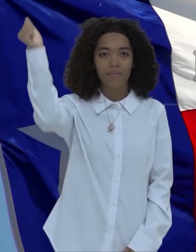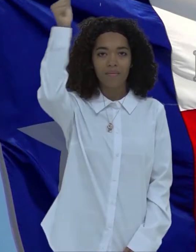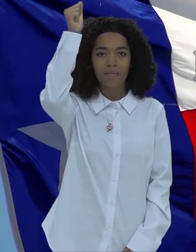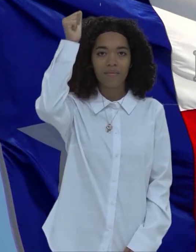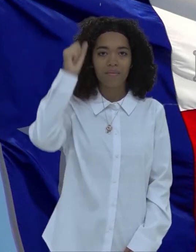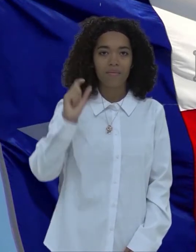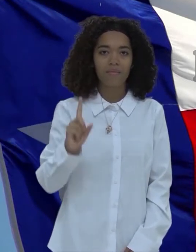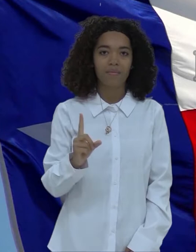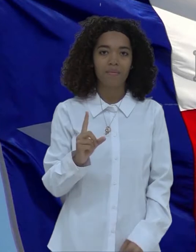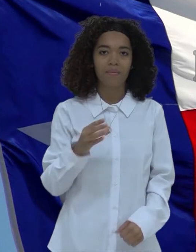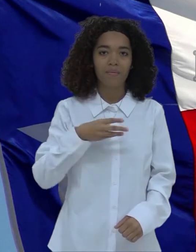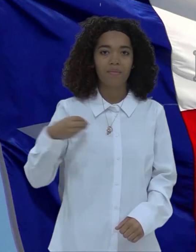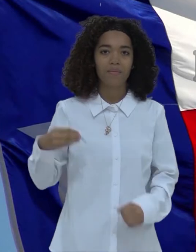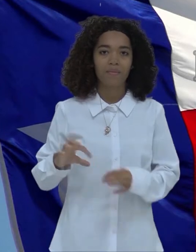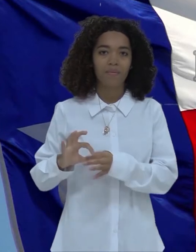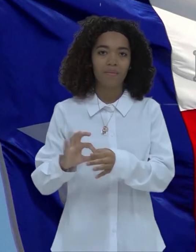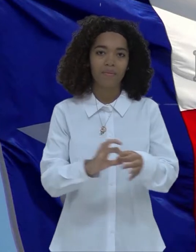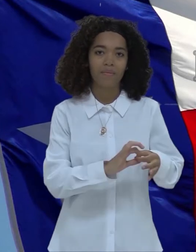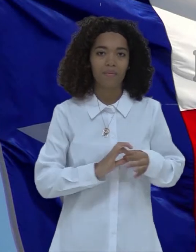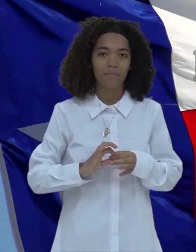God, one and indivisible.